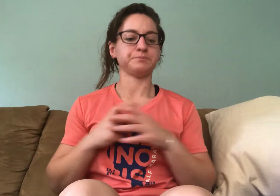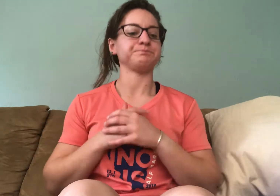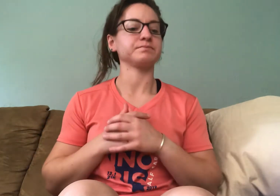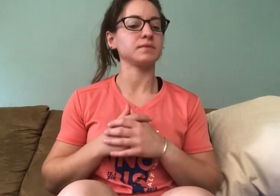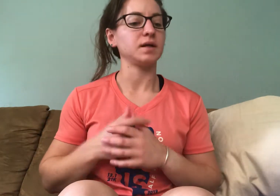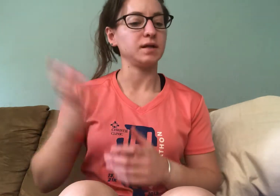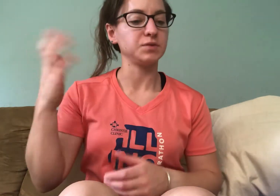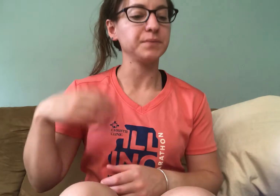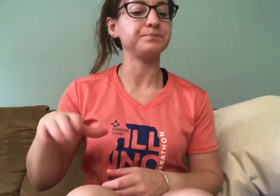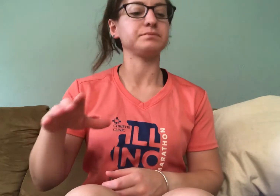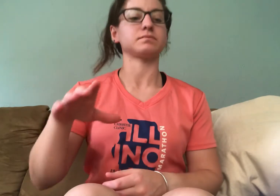Next one.